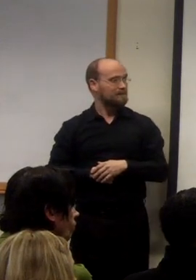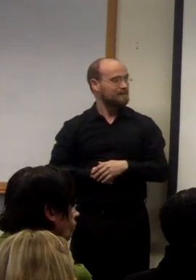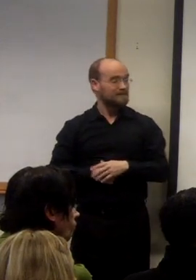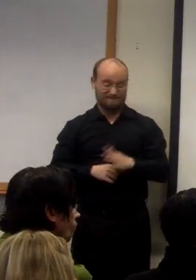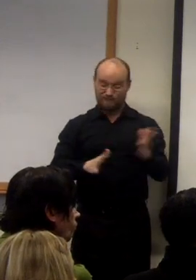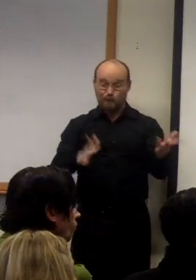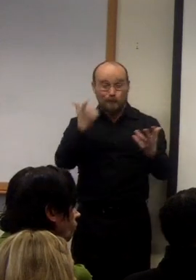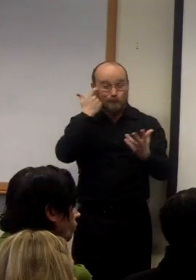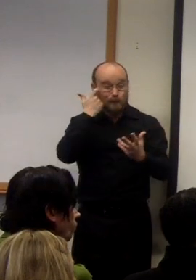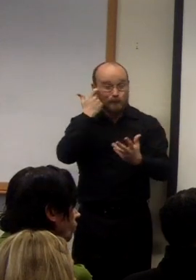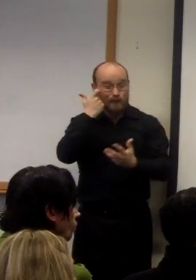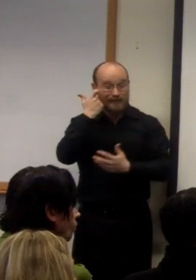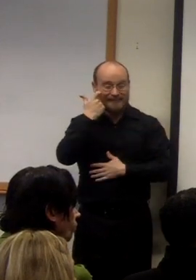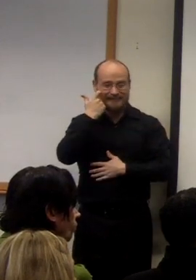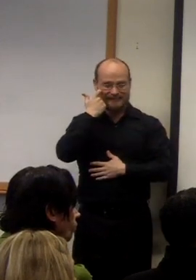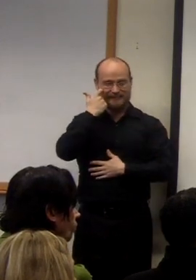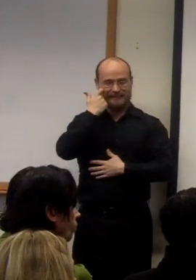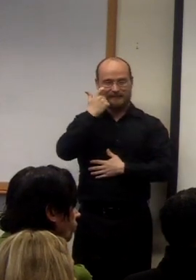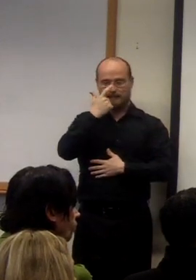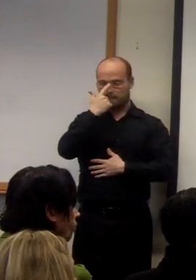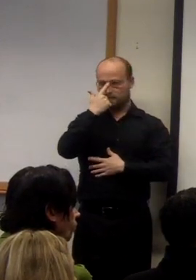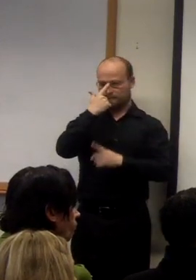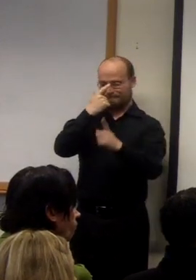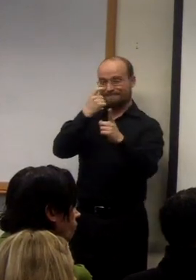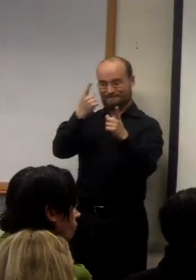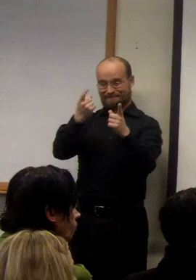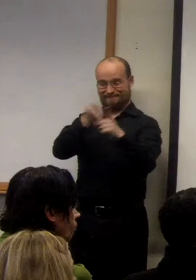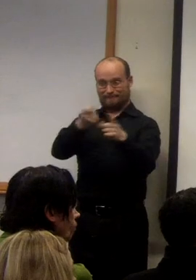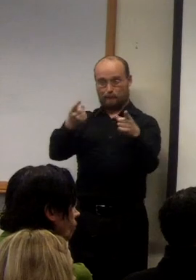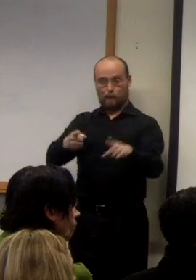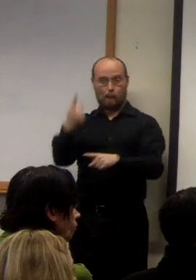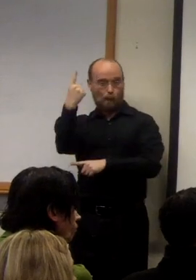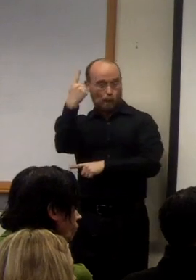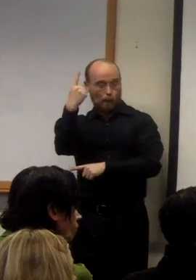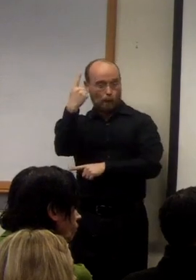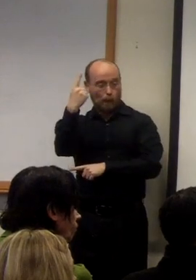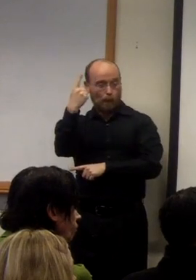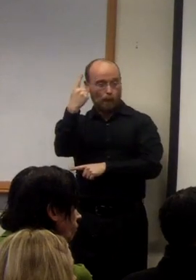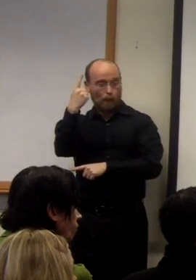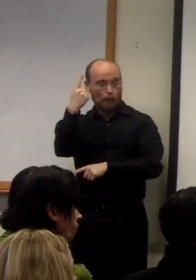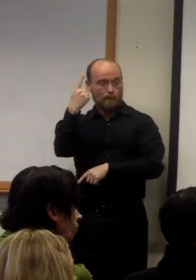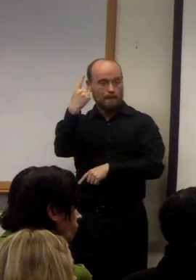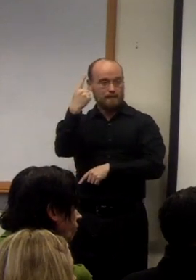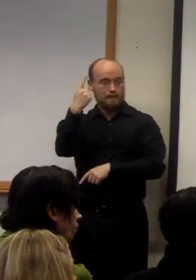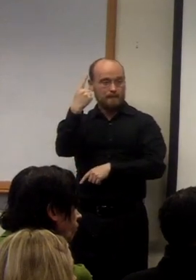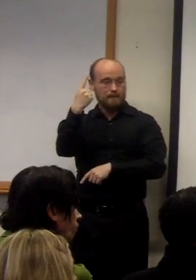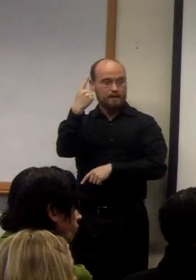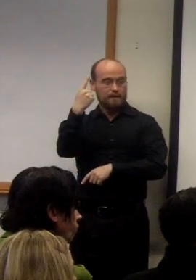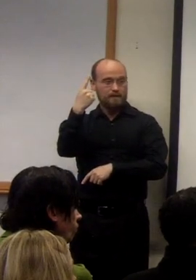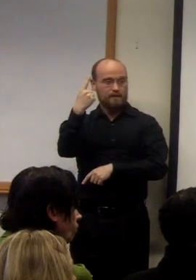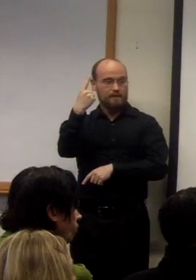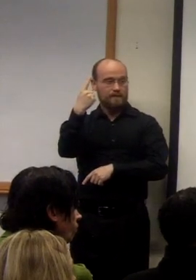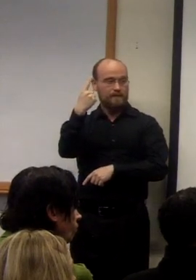Just recently. There was this instance that essentially, the best way to say it is, right?